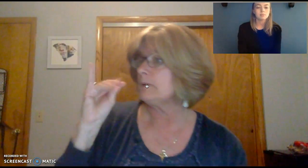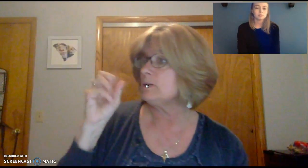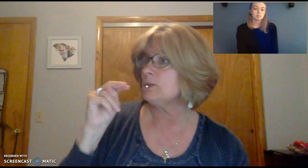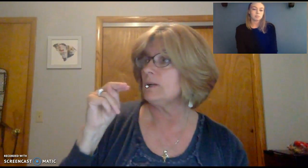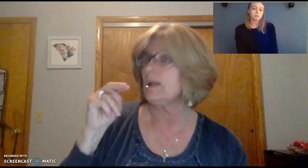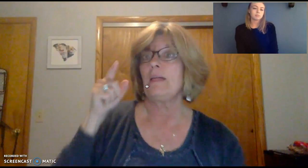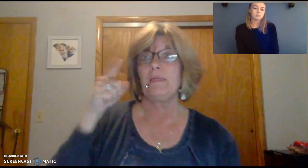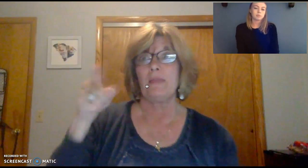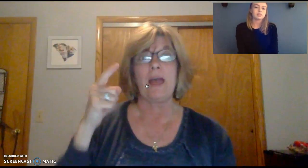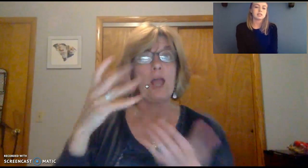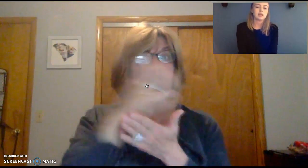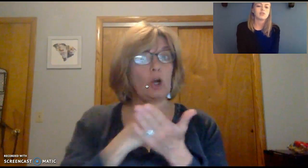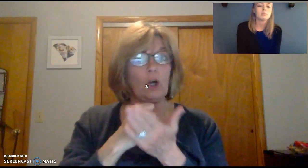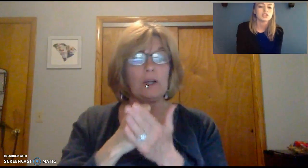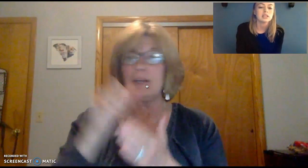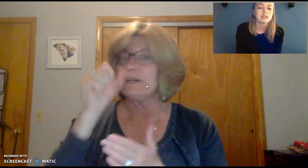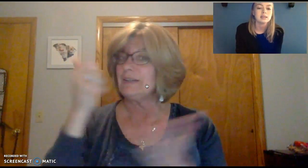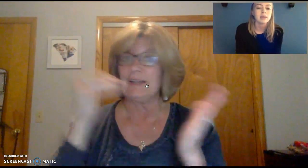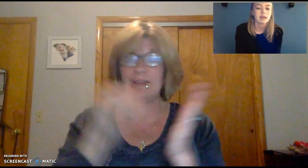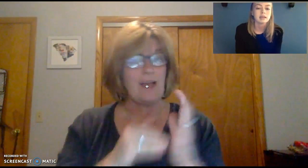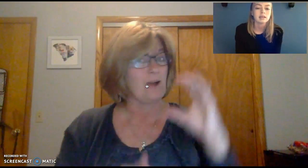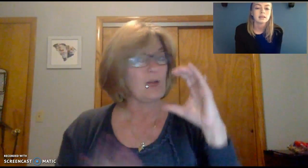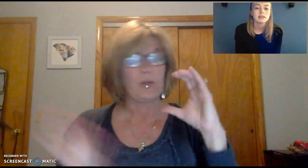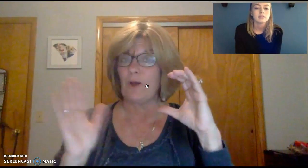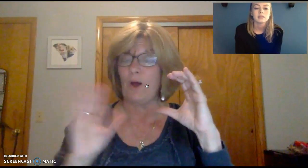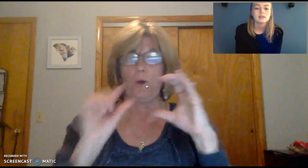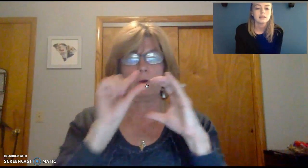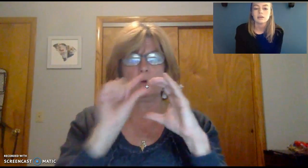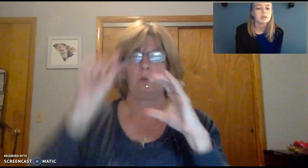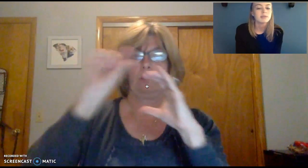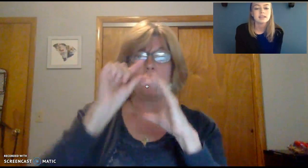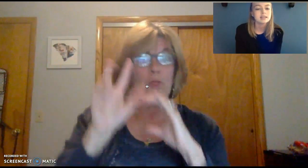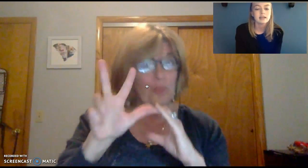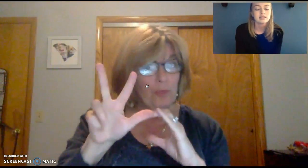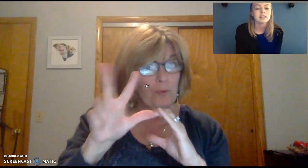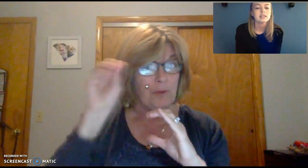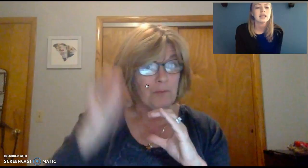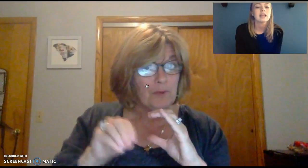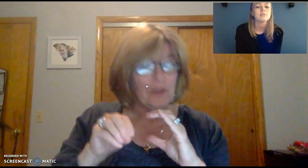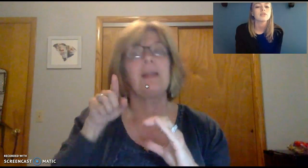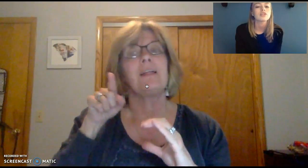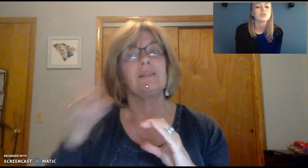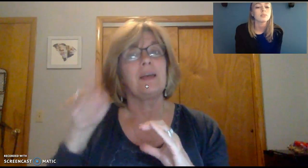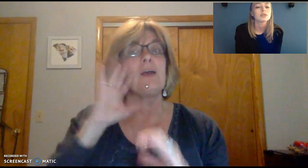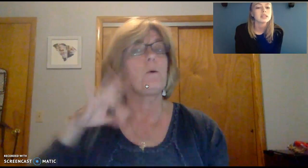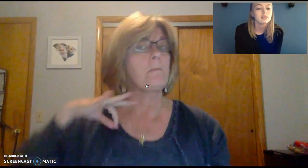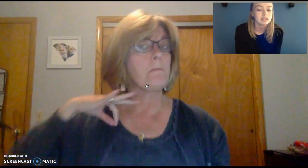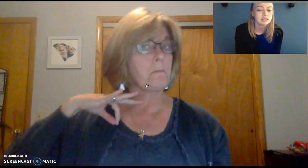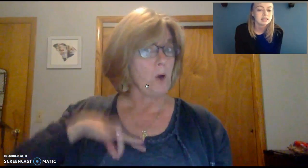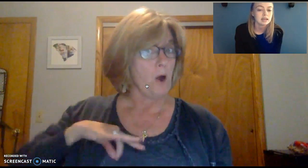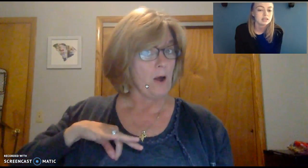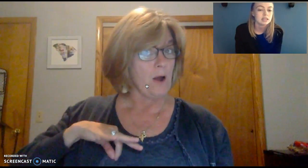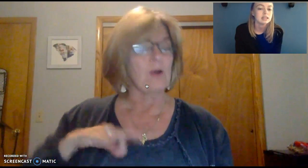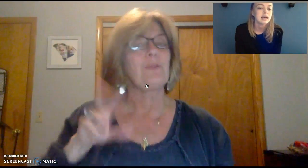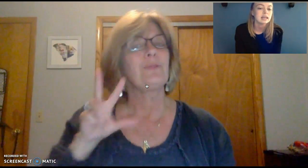the percent of commission that they make. They don't keep the 10,000, they keep 3% of